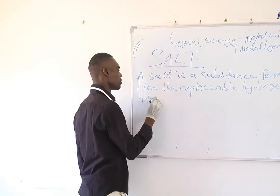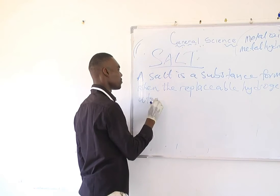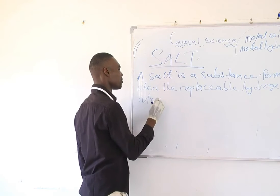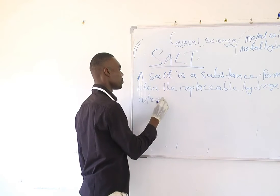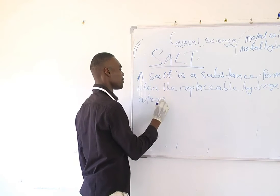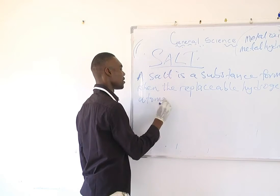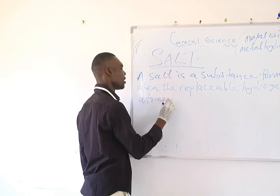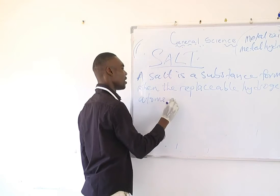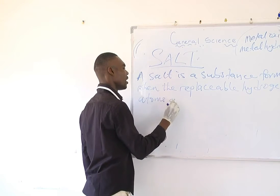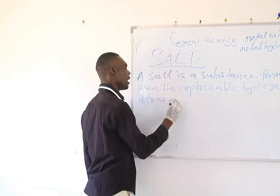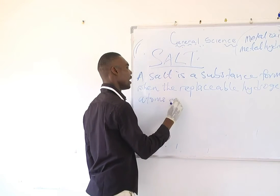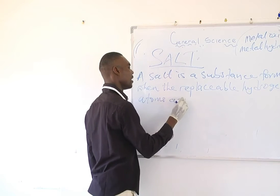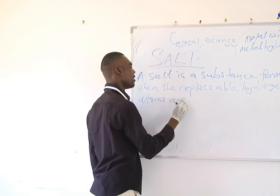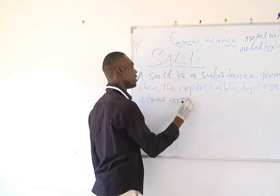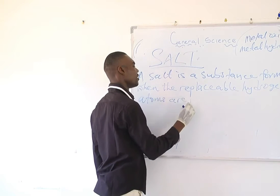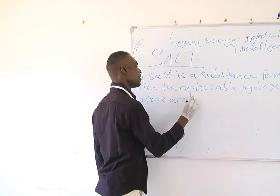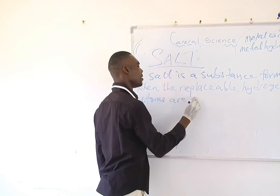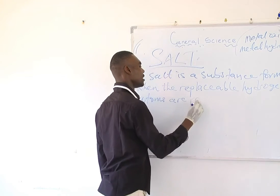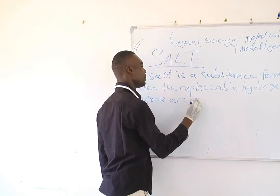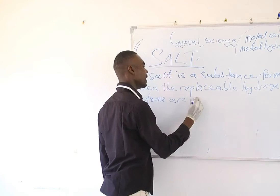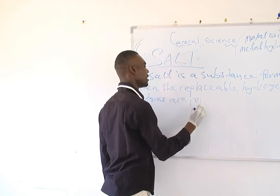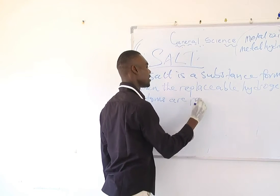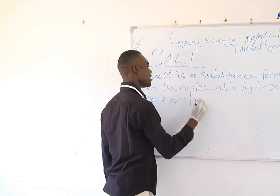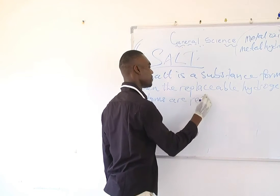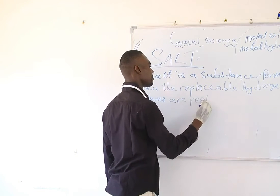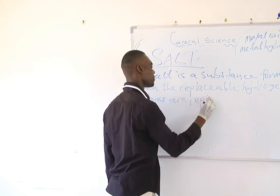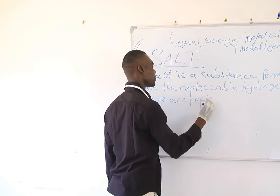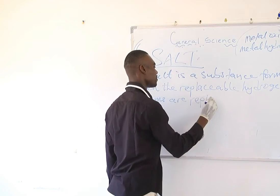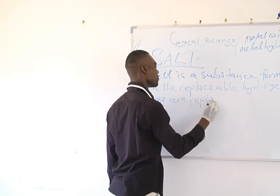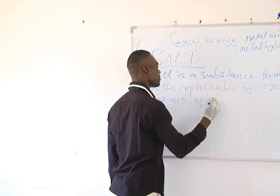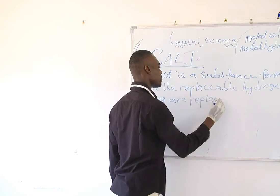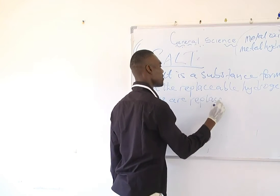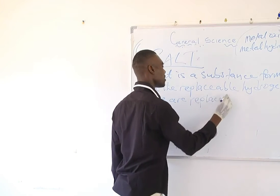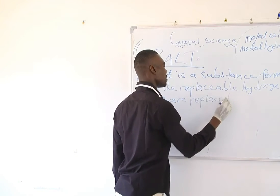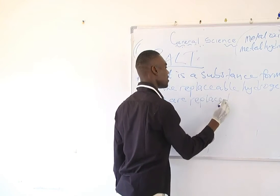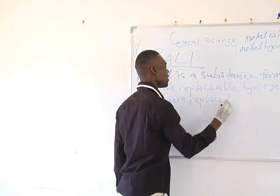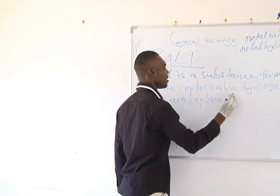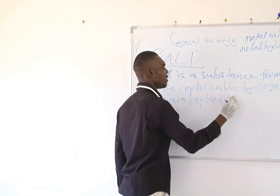atoms are replaced